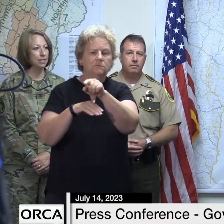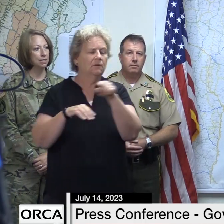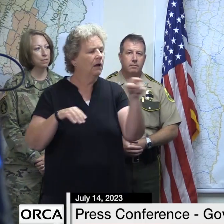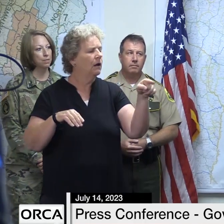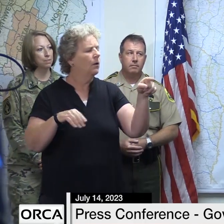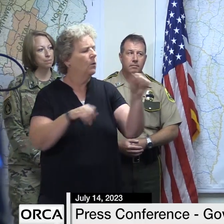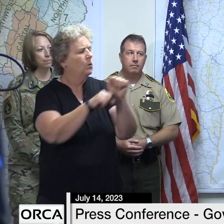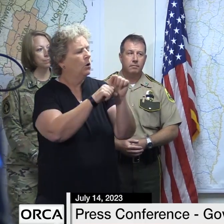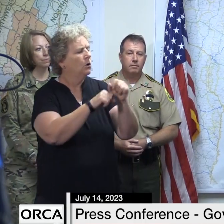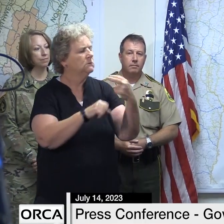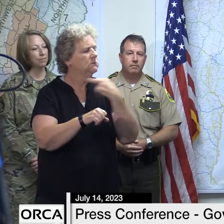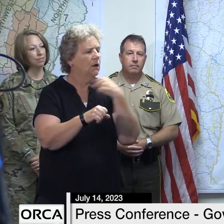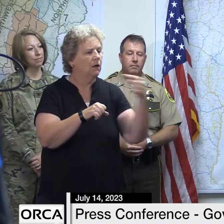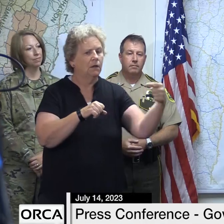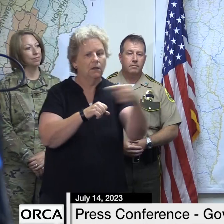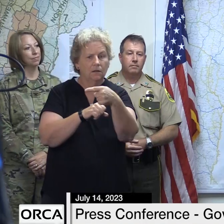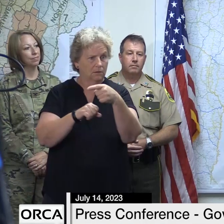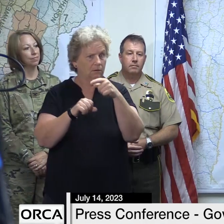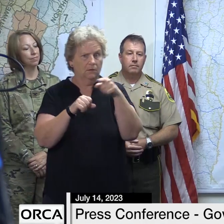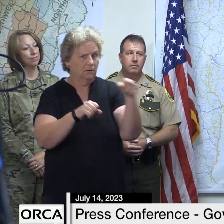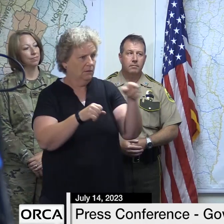I believe there is.